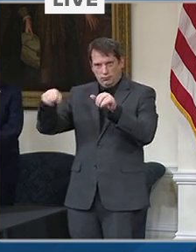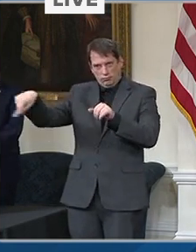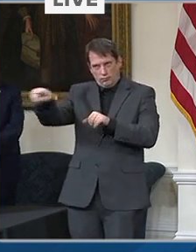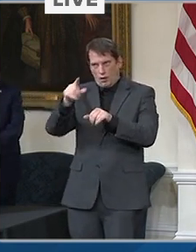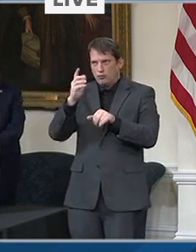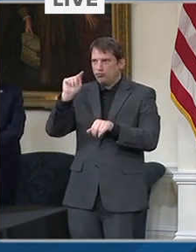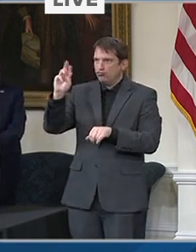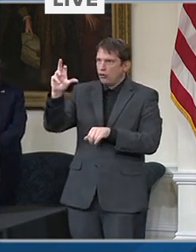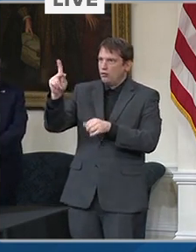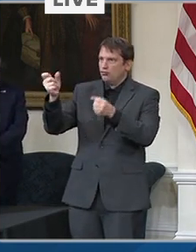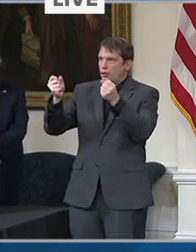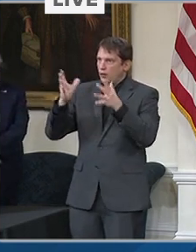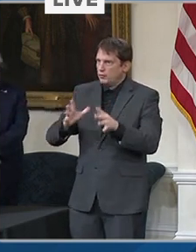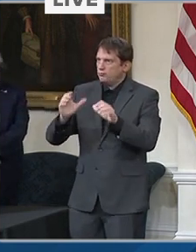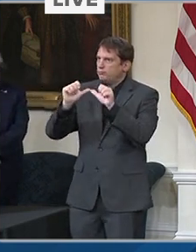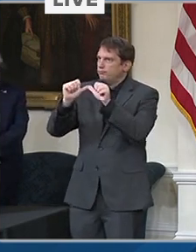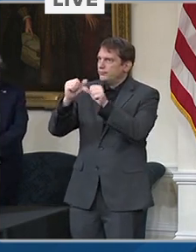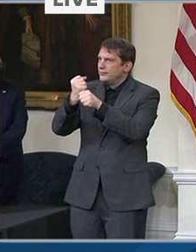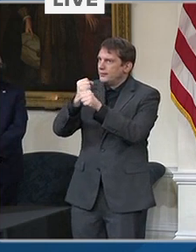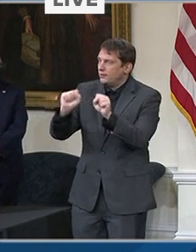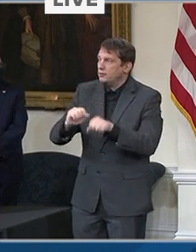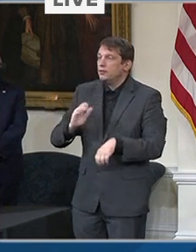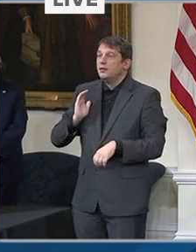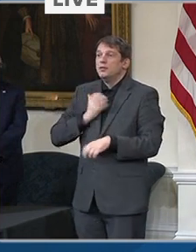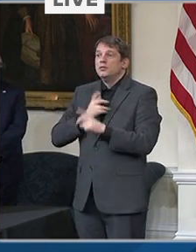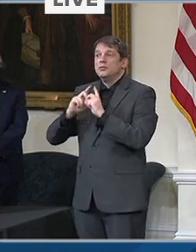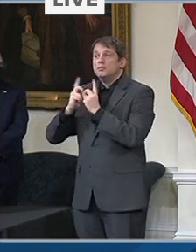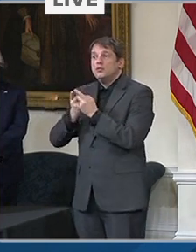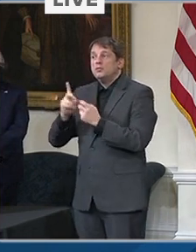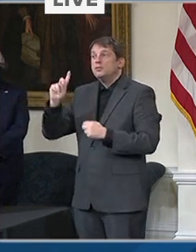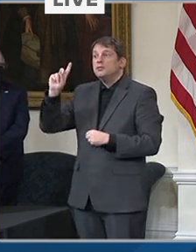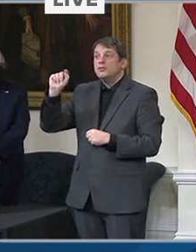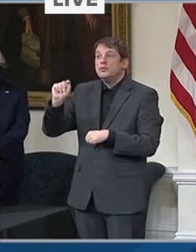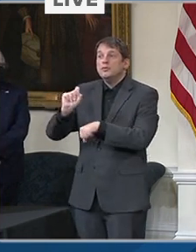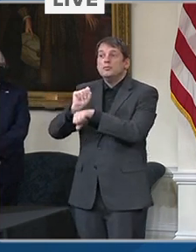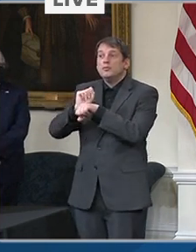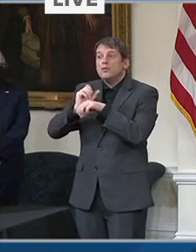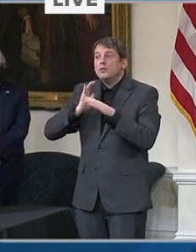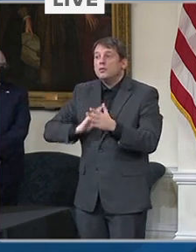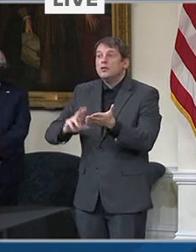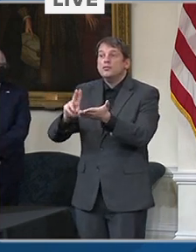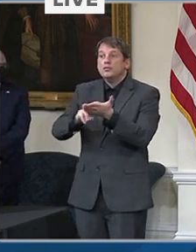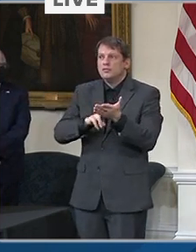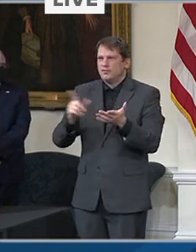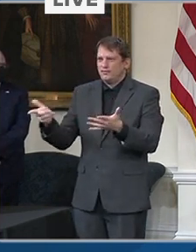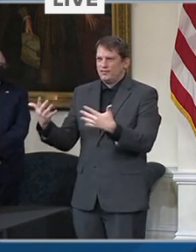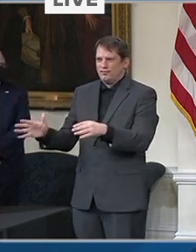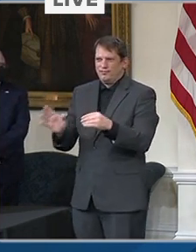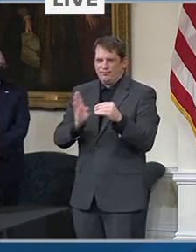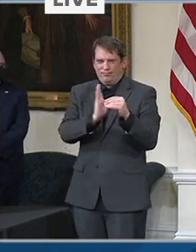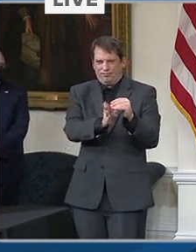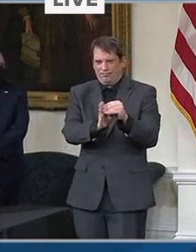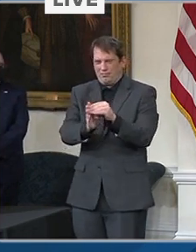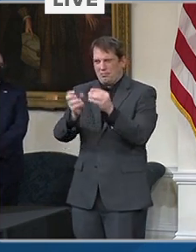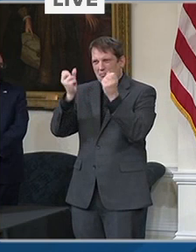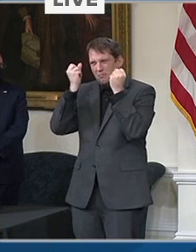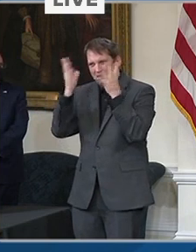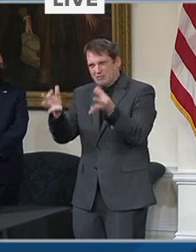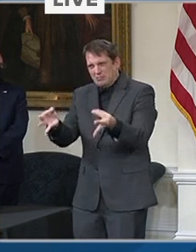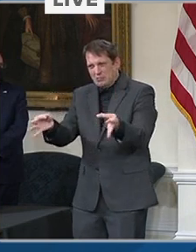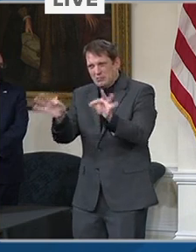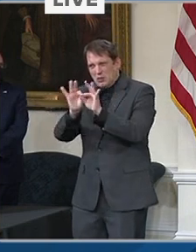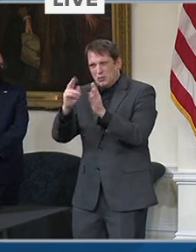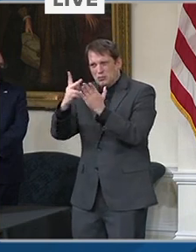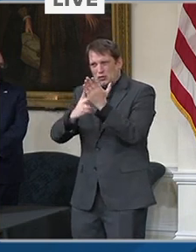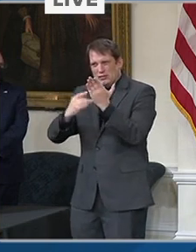and contractors have advanced and completed really critical projects during this pandemic. It's truly a team effort. And like